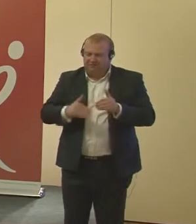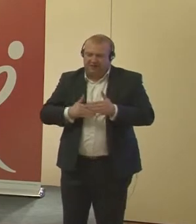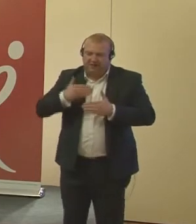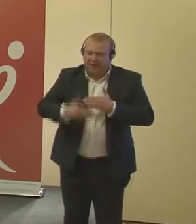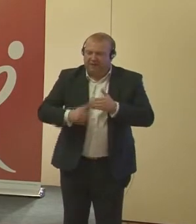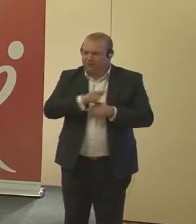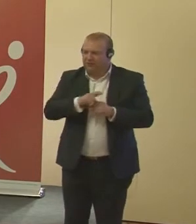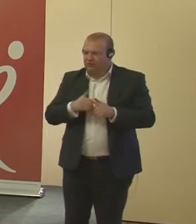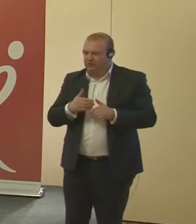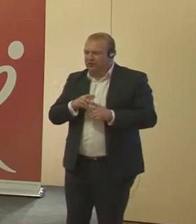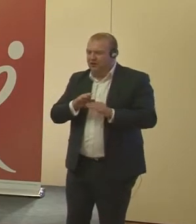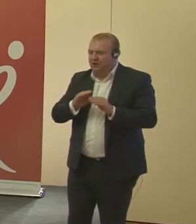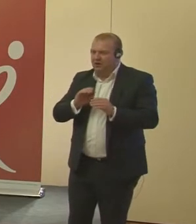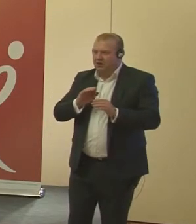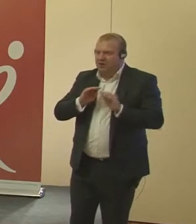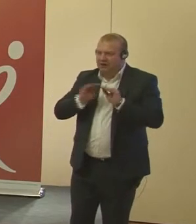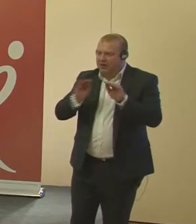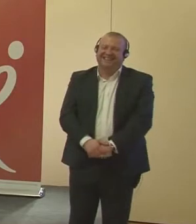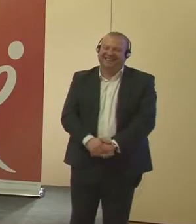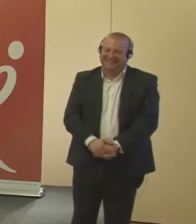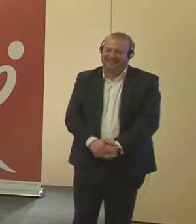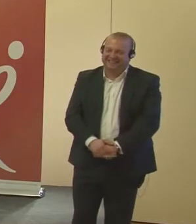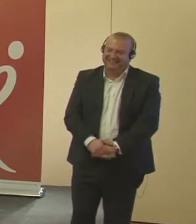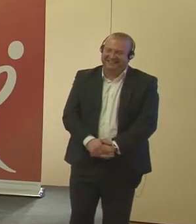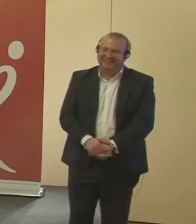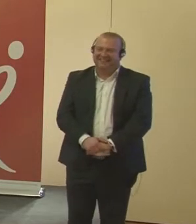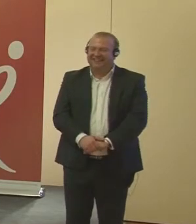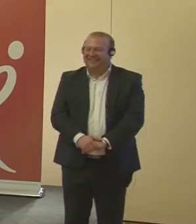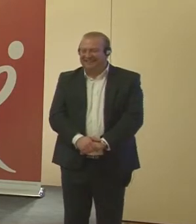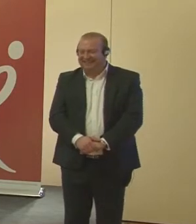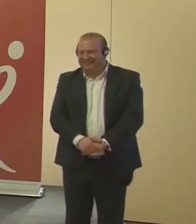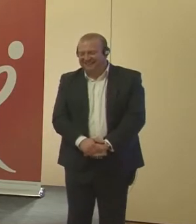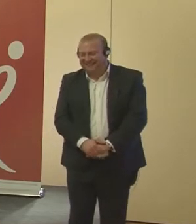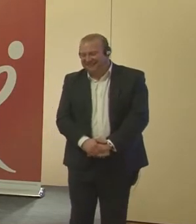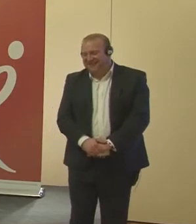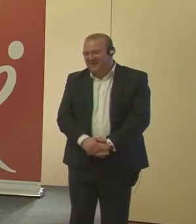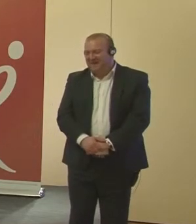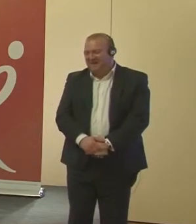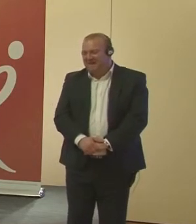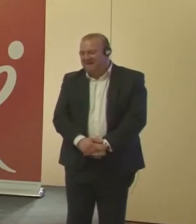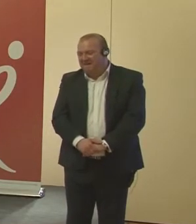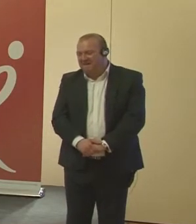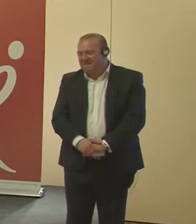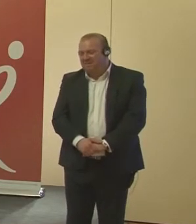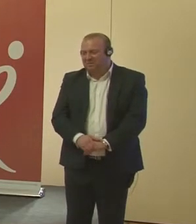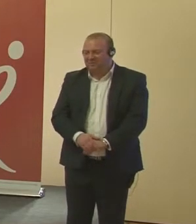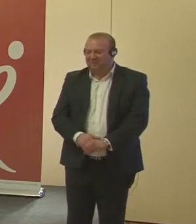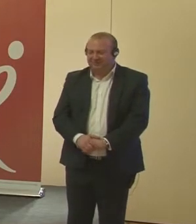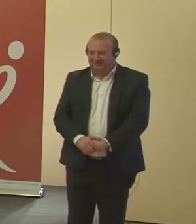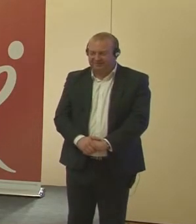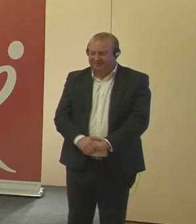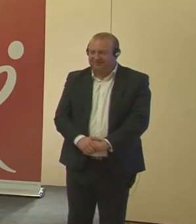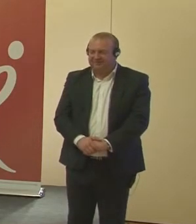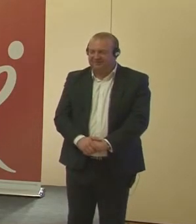special educational needs. And as of now, 50% of the municipalities have a Skoldatatech service